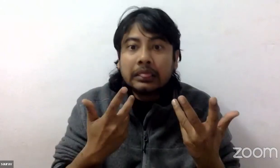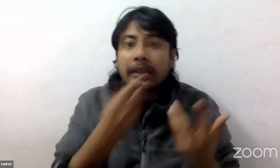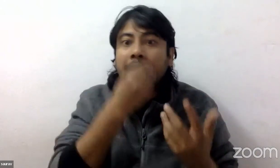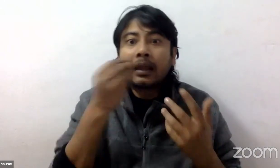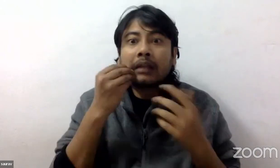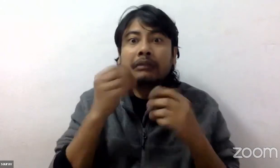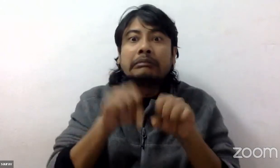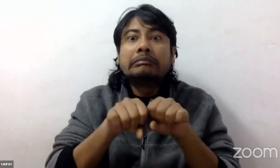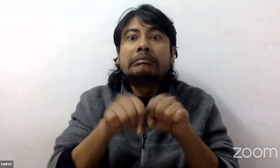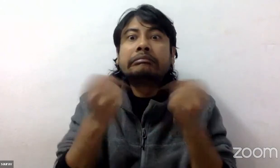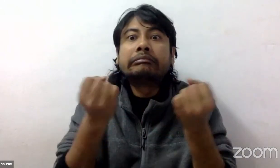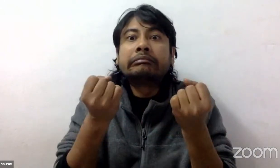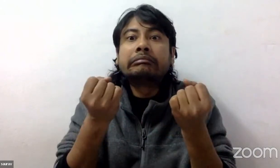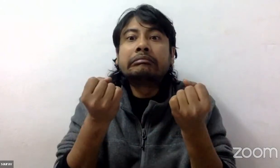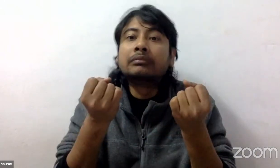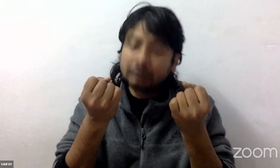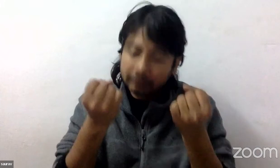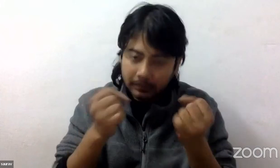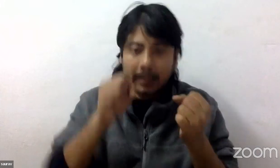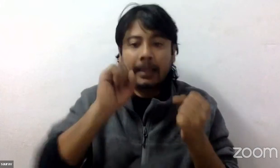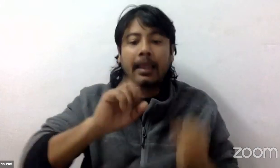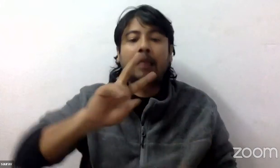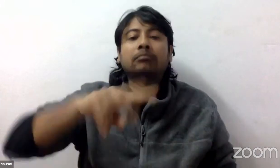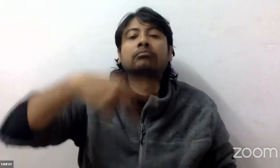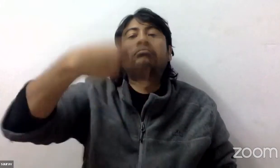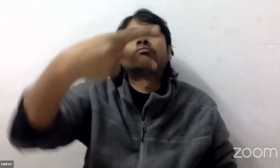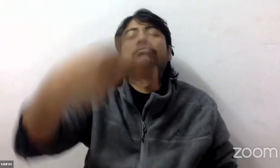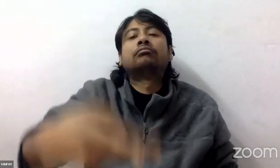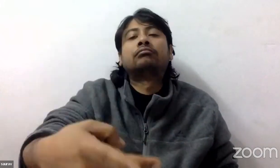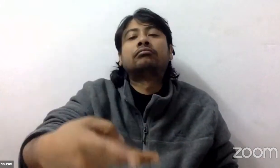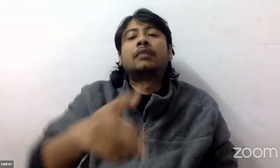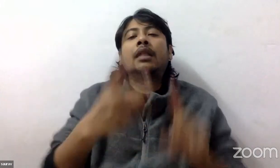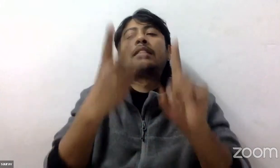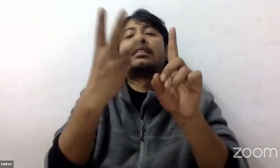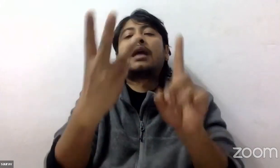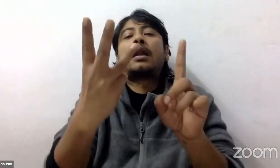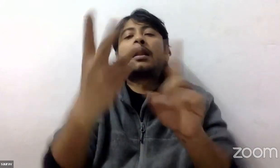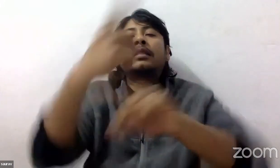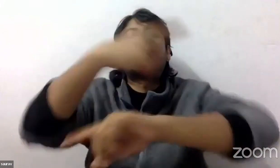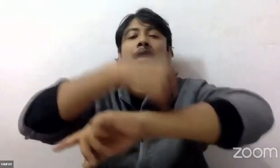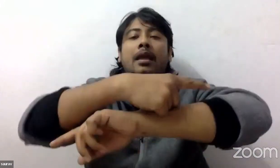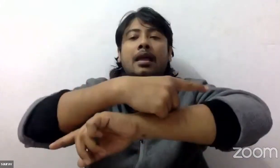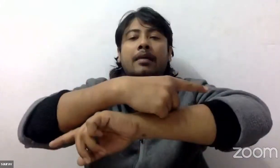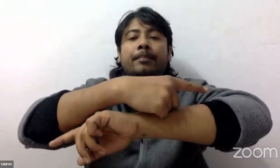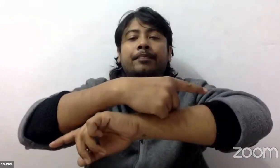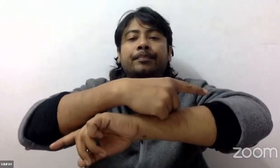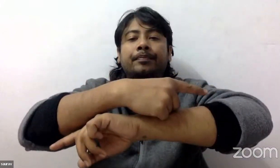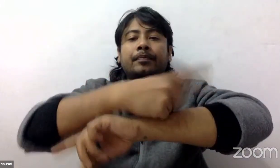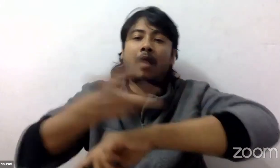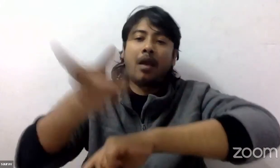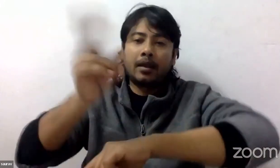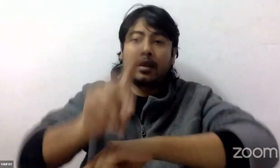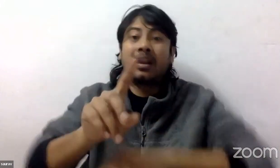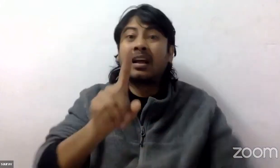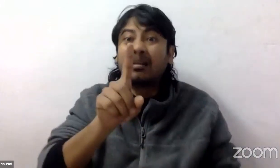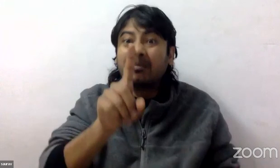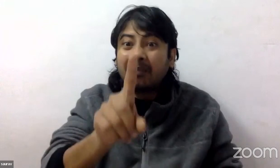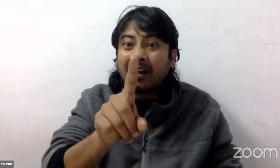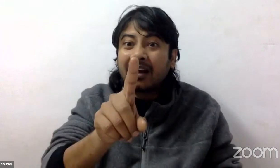But please do not make it a habit that since Ekadashi, my friend's wedding was there and I had a